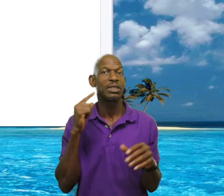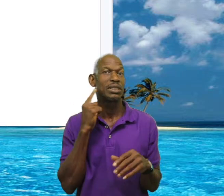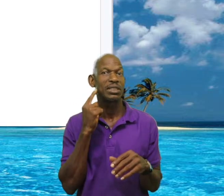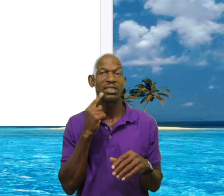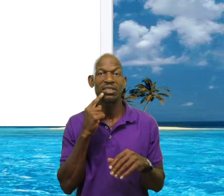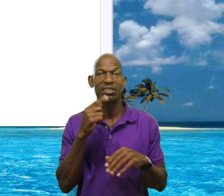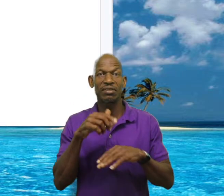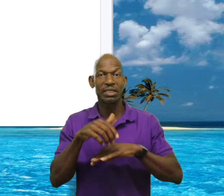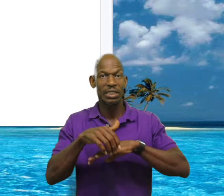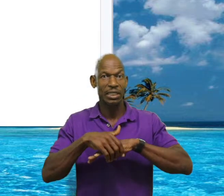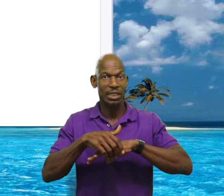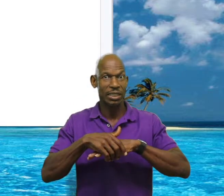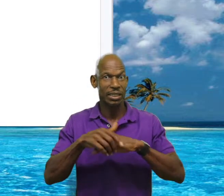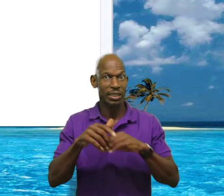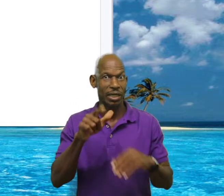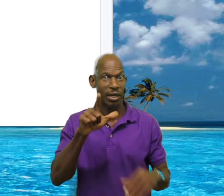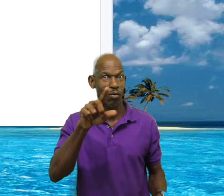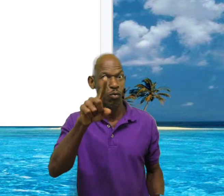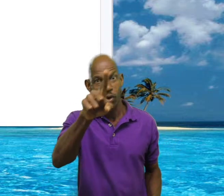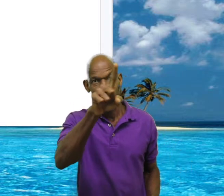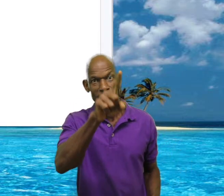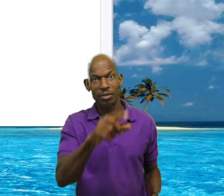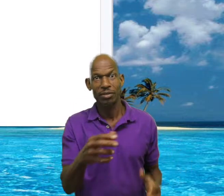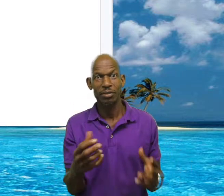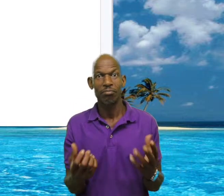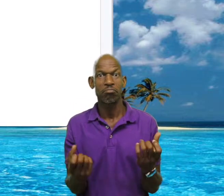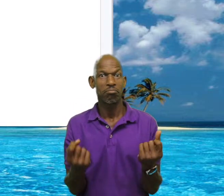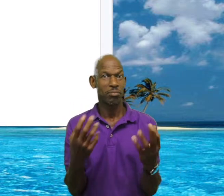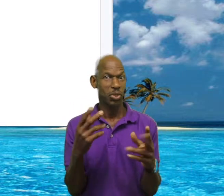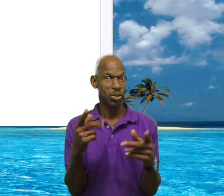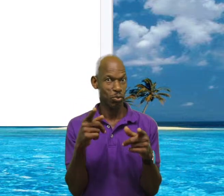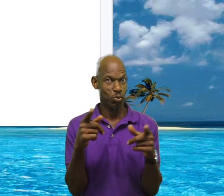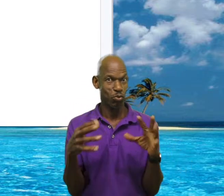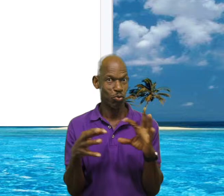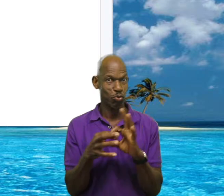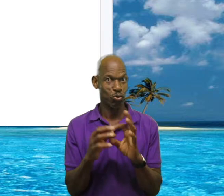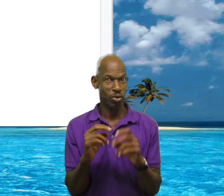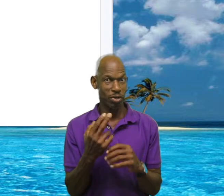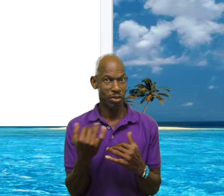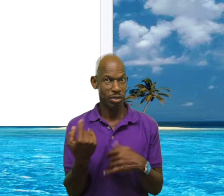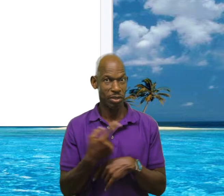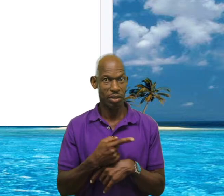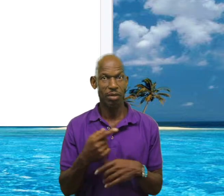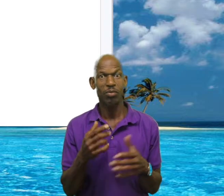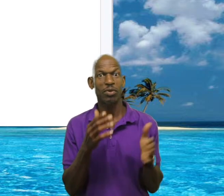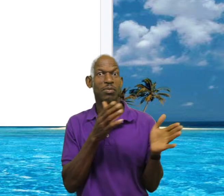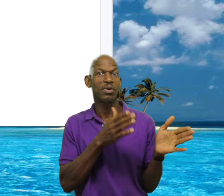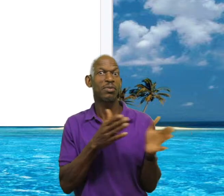class. Good to see so many people online today. We are preparing ourselves for our last assessment for the